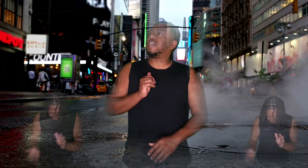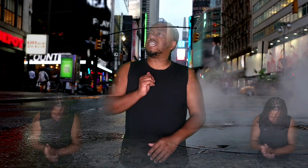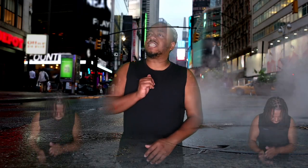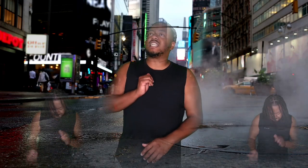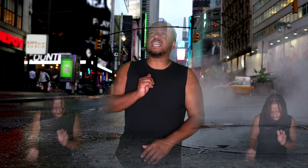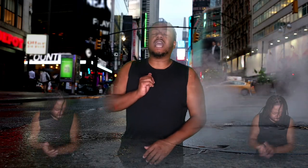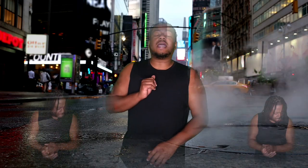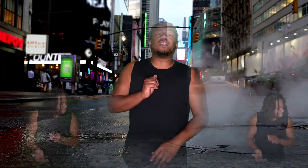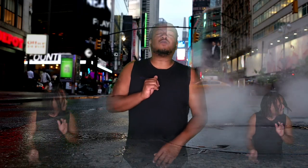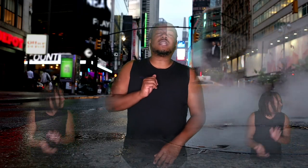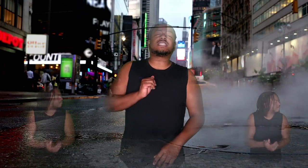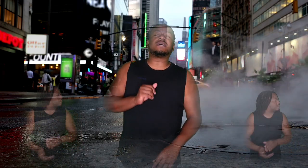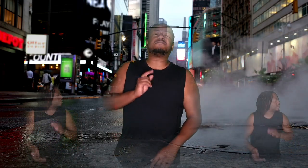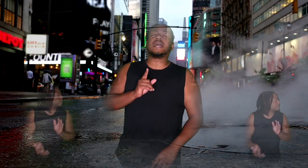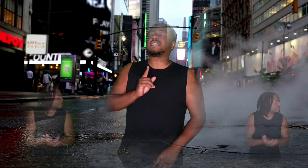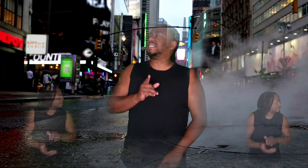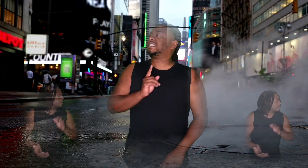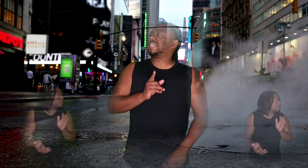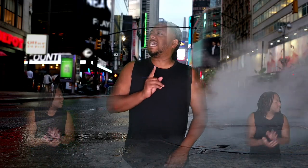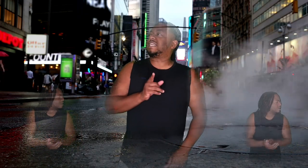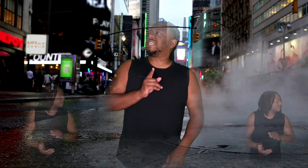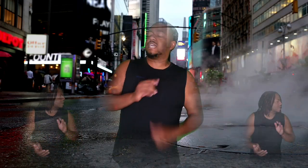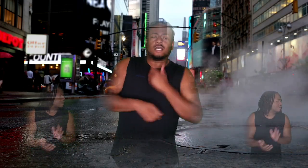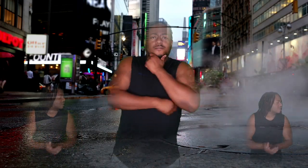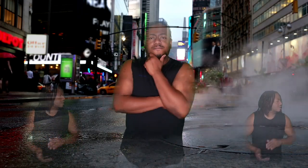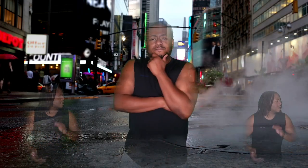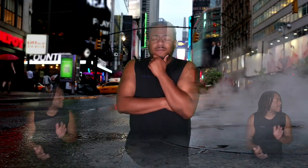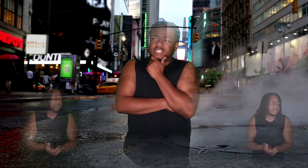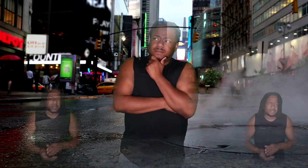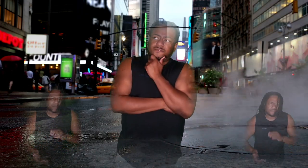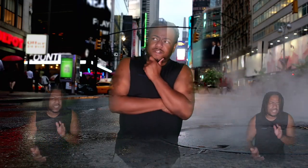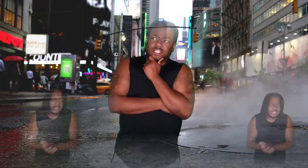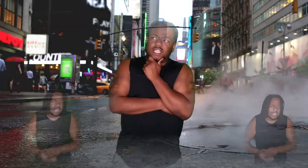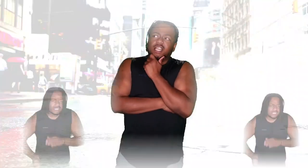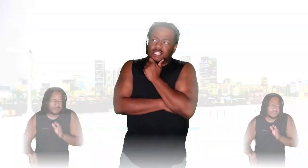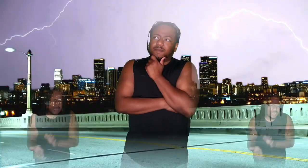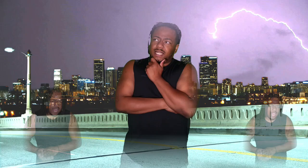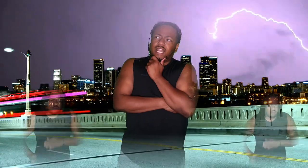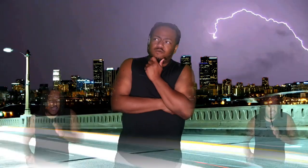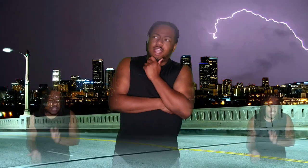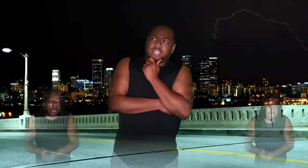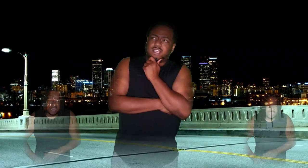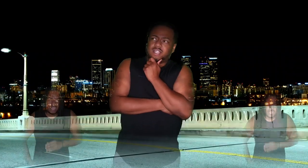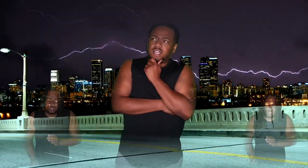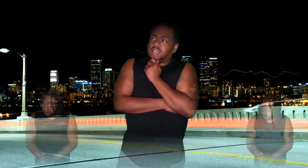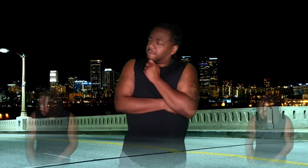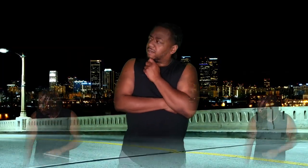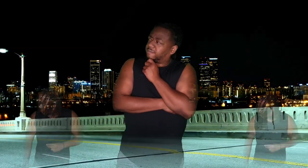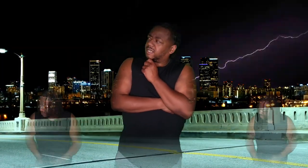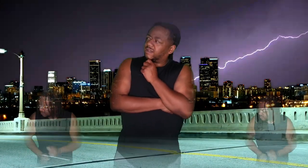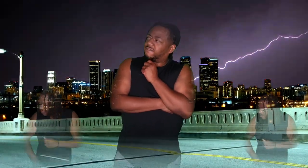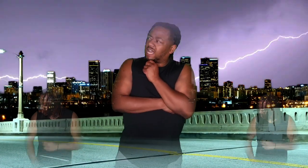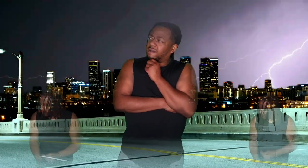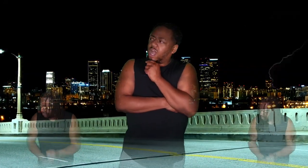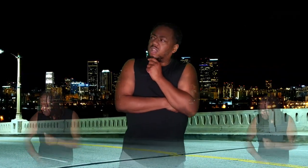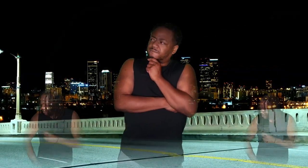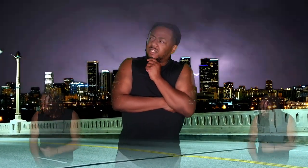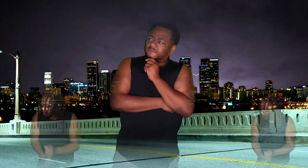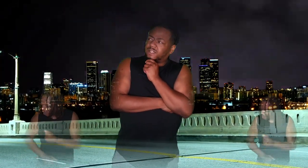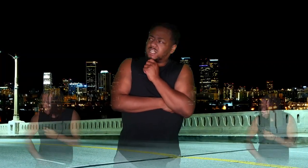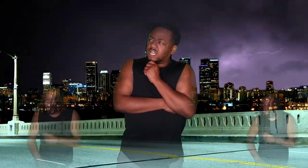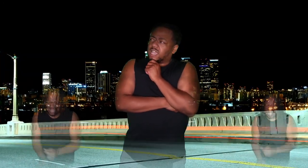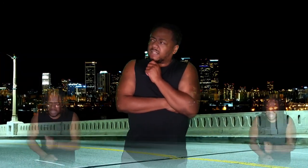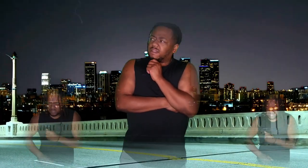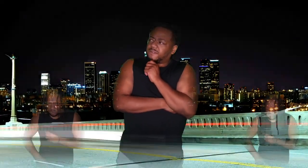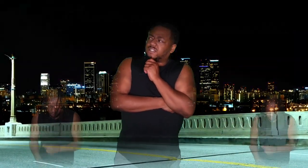than a flashing light, and that's why you stopped packing and stayed the night. Something's fishy, something ain't right here. I'm not feeling the vibe, all I feel